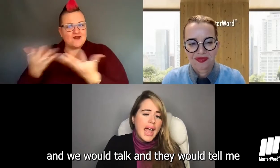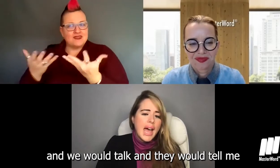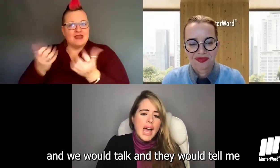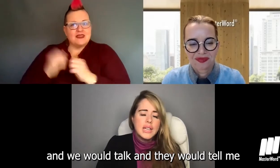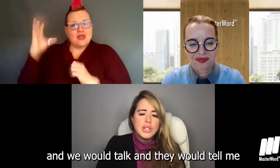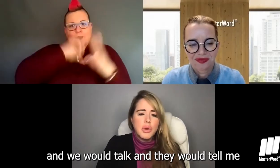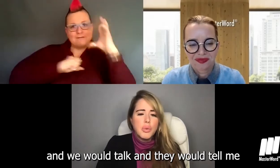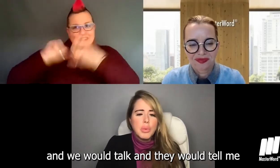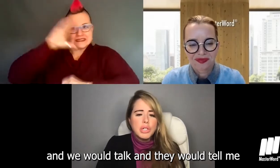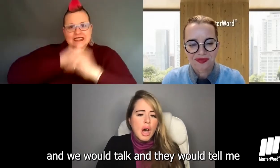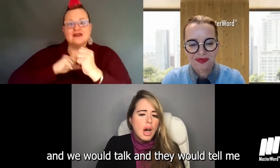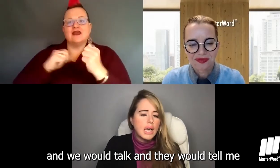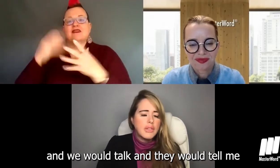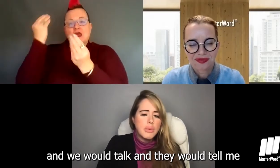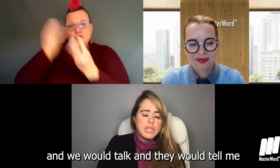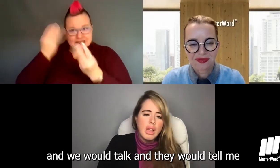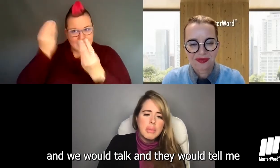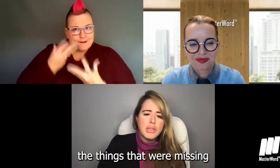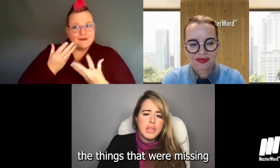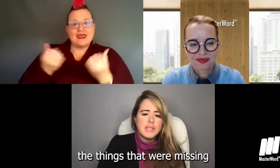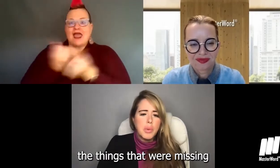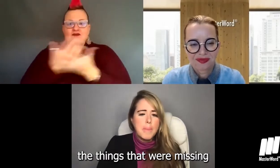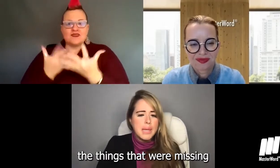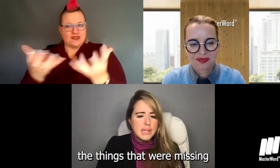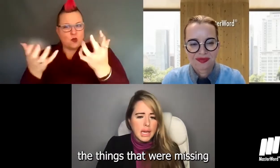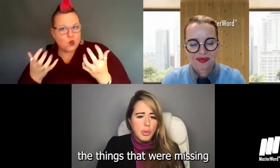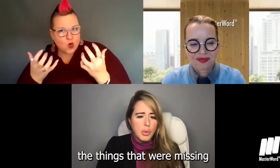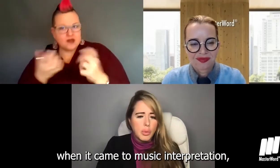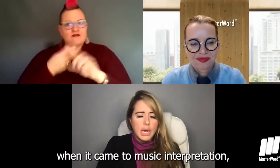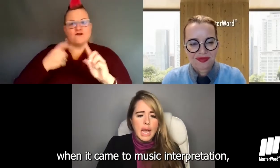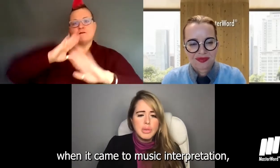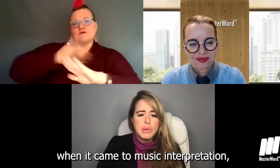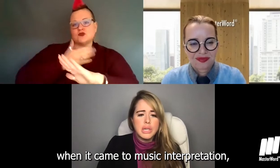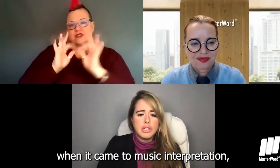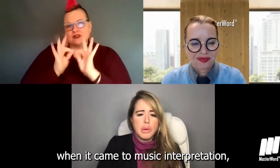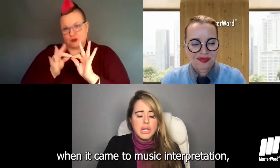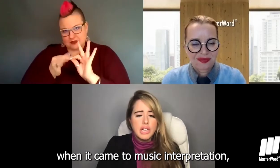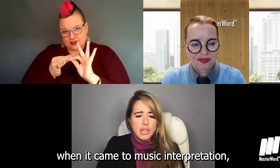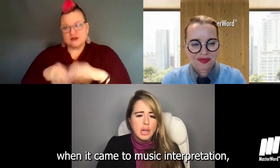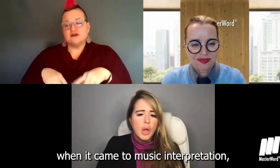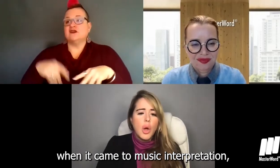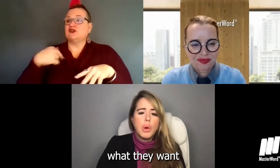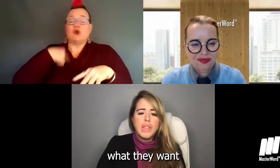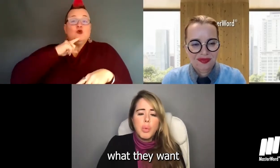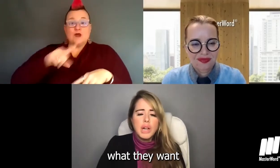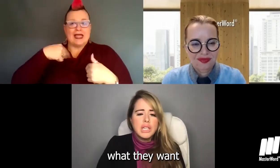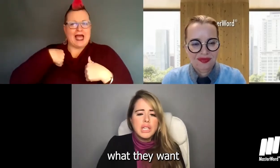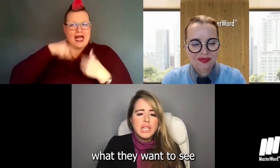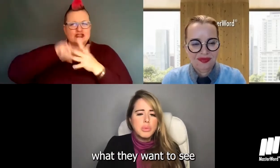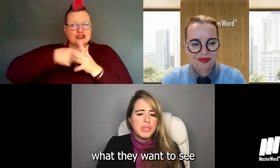And we would talk and they would tell me the things that were missing when it came to music interpretation, what they wanted, what they